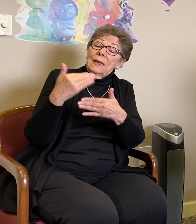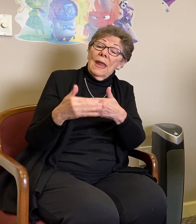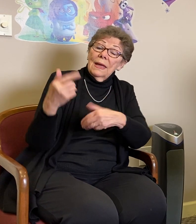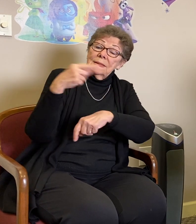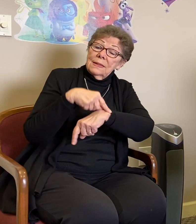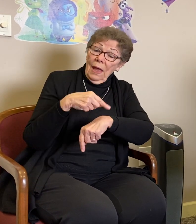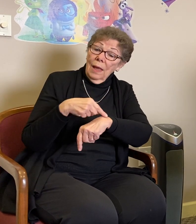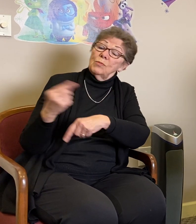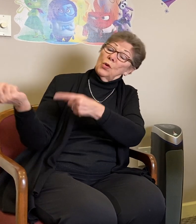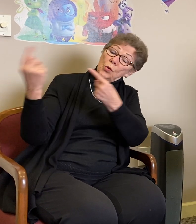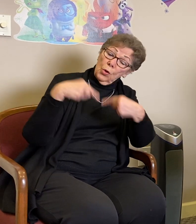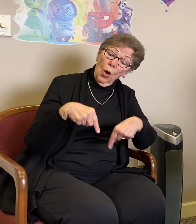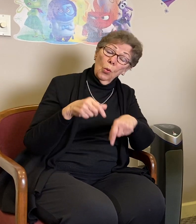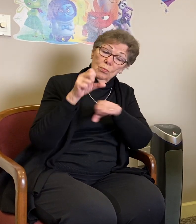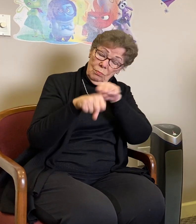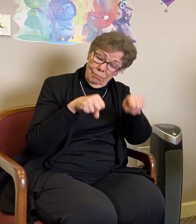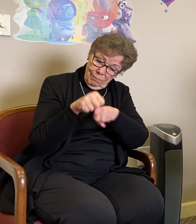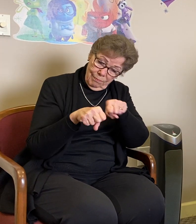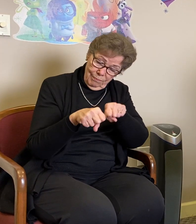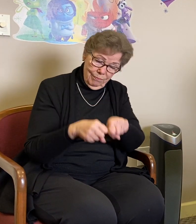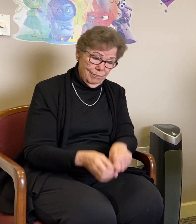come with me."